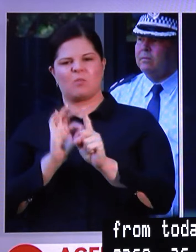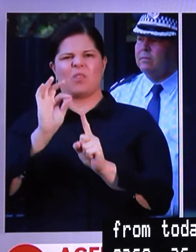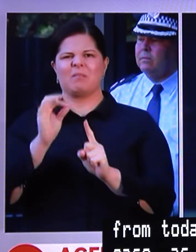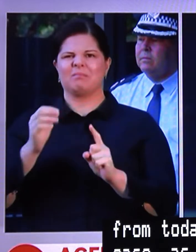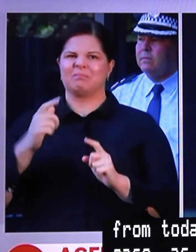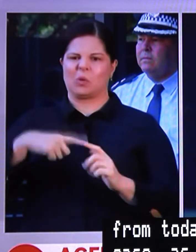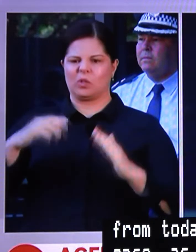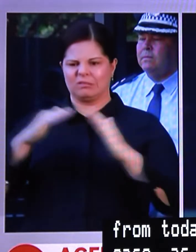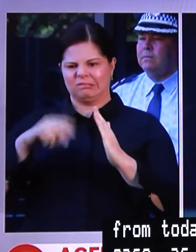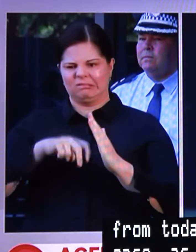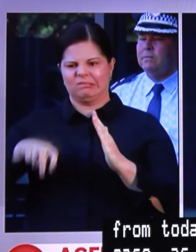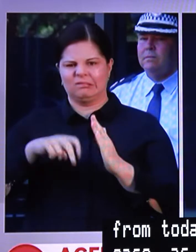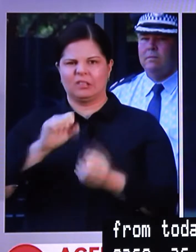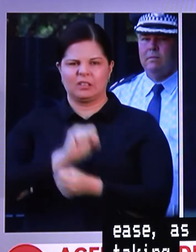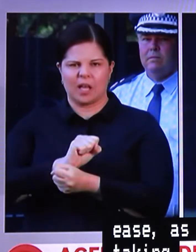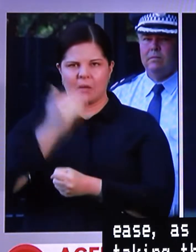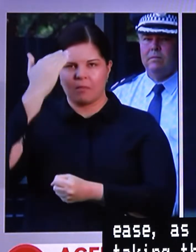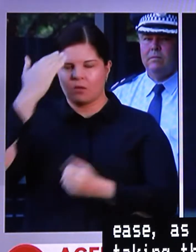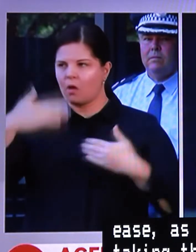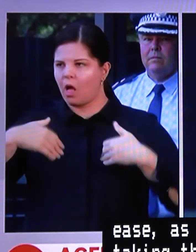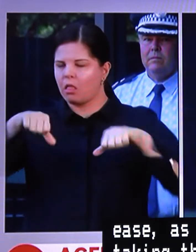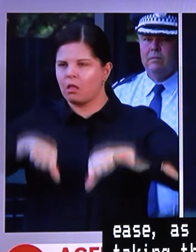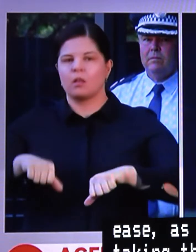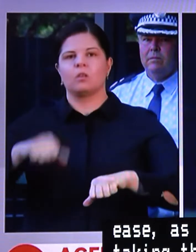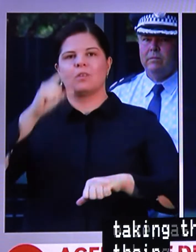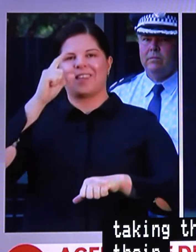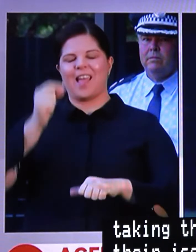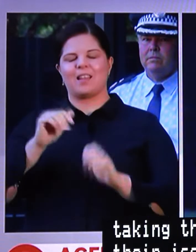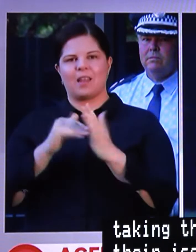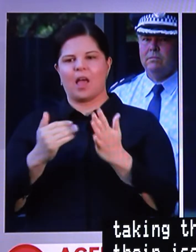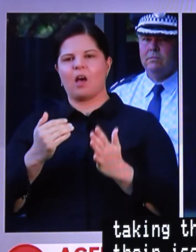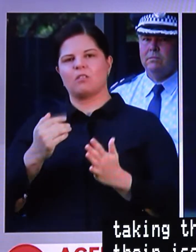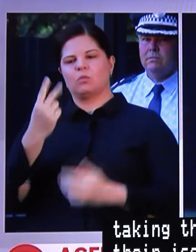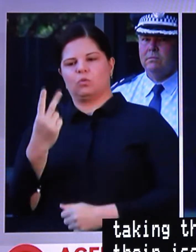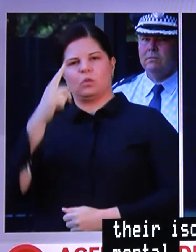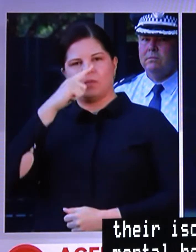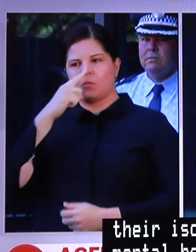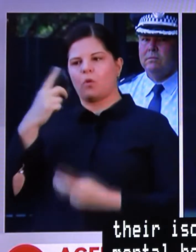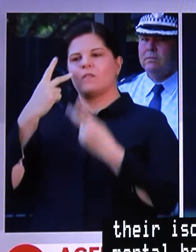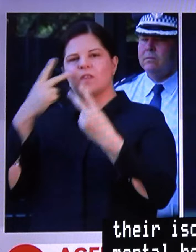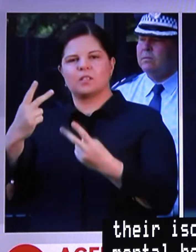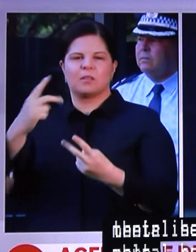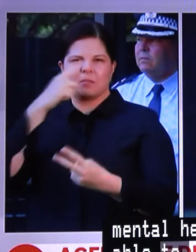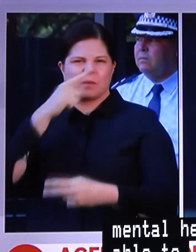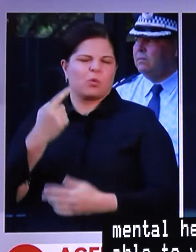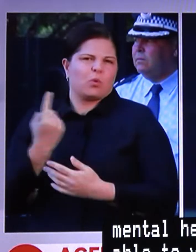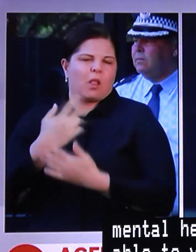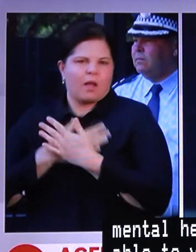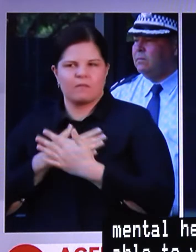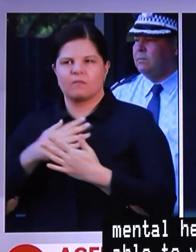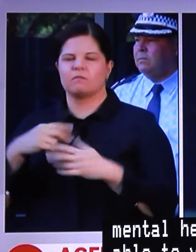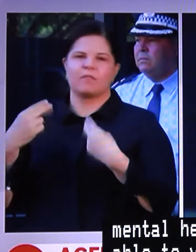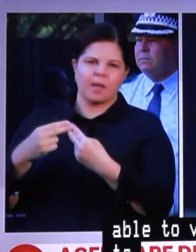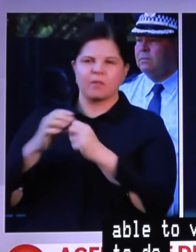their isolation, improve their mental health and well-being by being able to visit loved ones, we ask you to do that with caution, and especially if you're